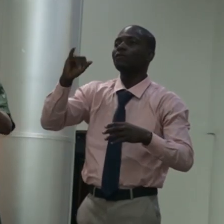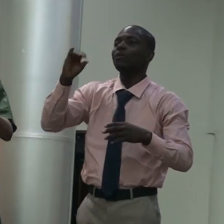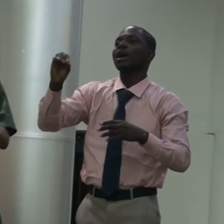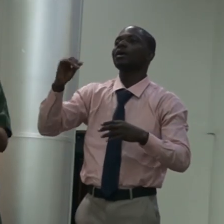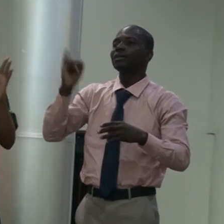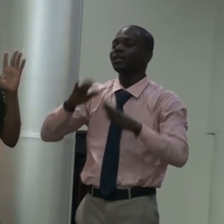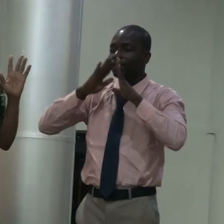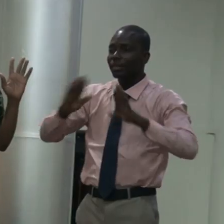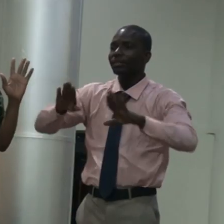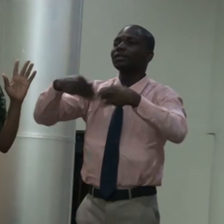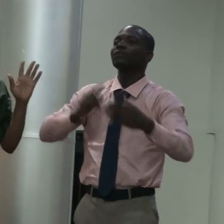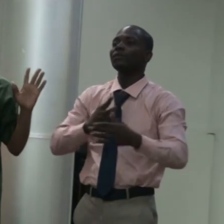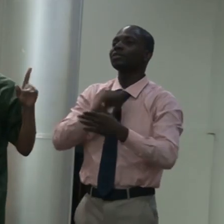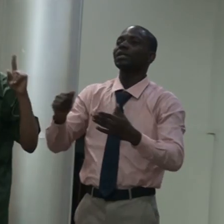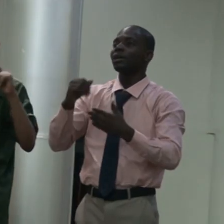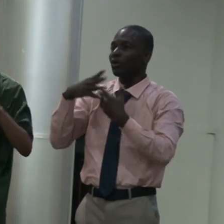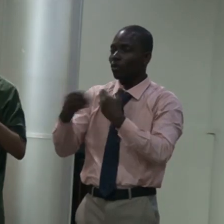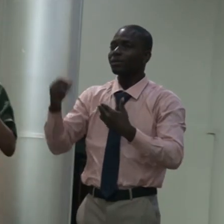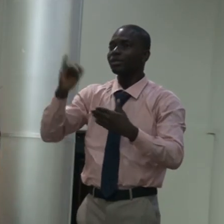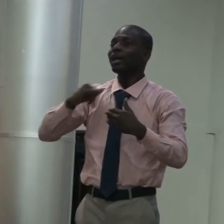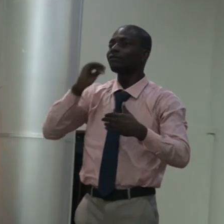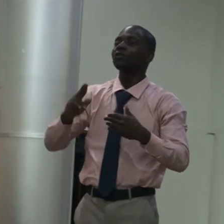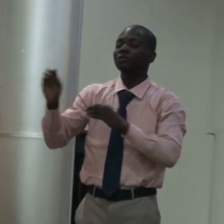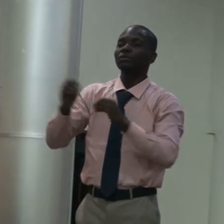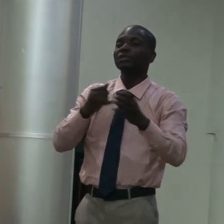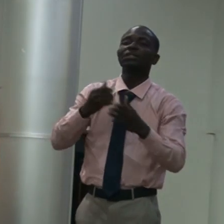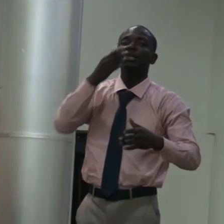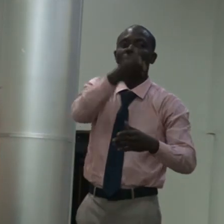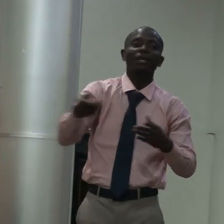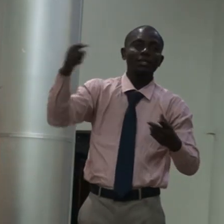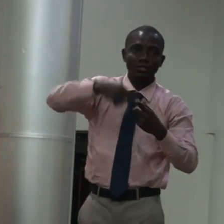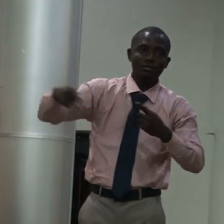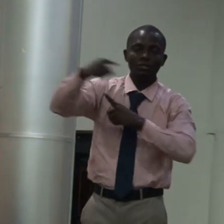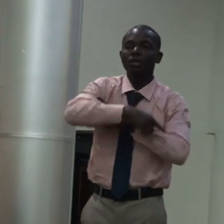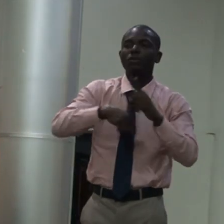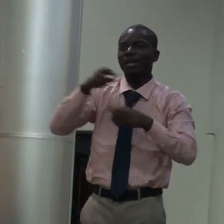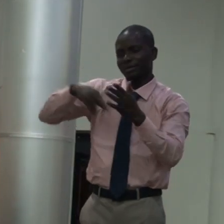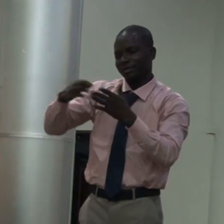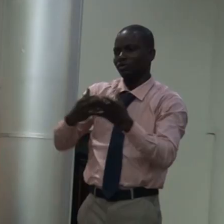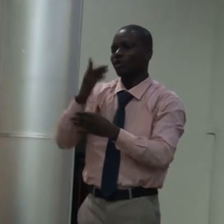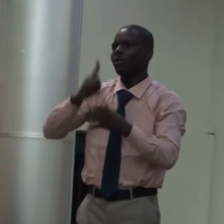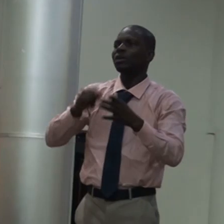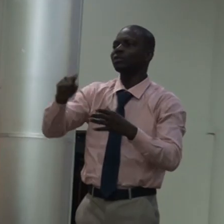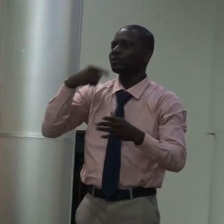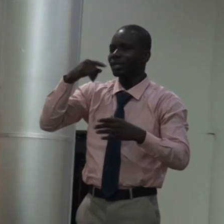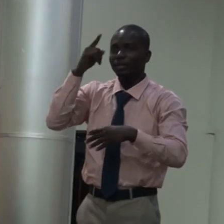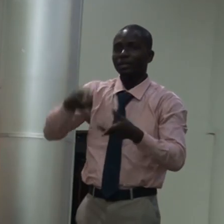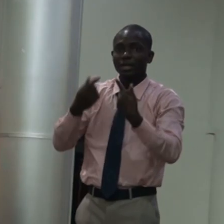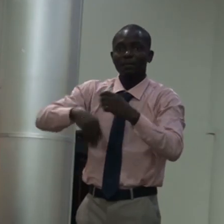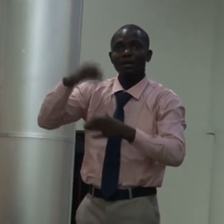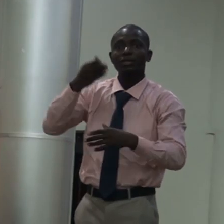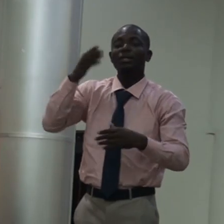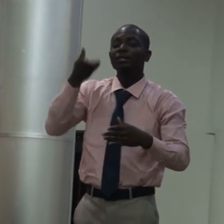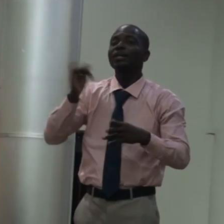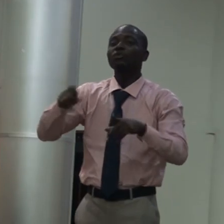quickly, silently just gave us a copy. They still have not uploaded it today. And when I went through that bill, what you said came out. There